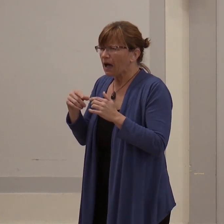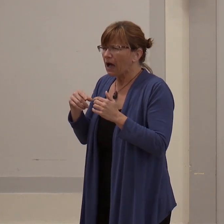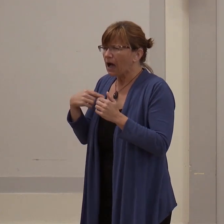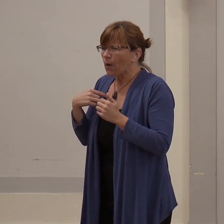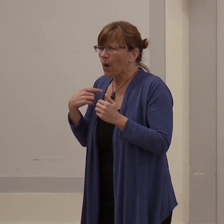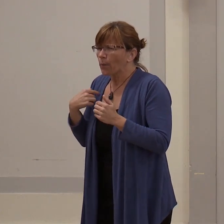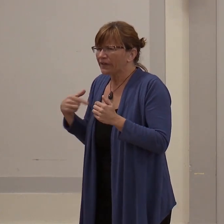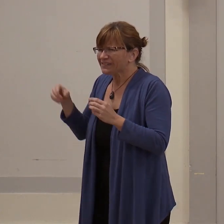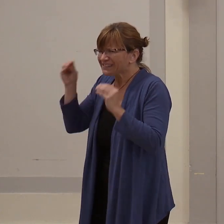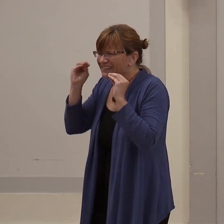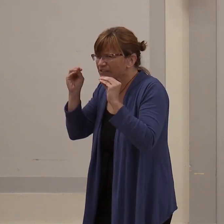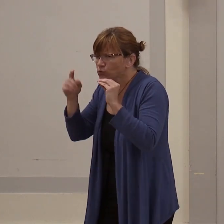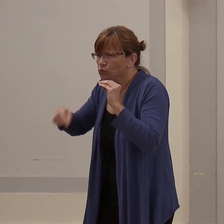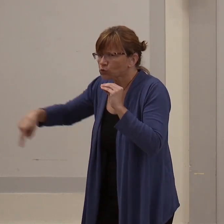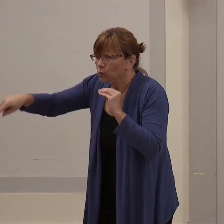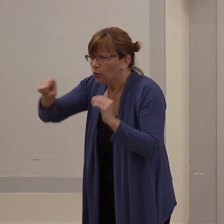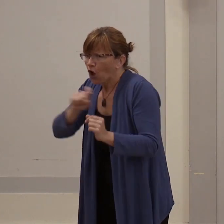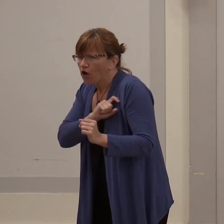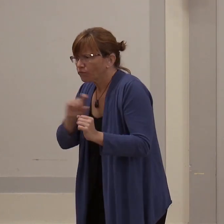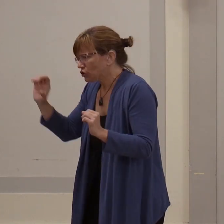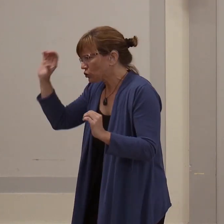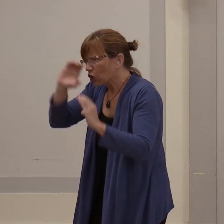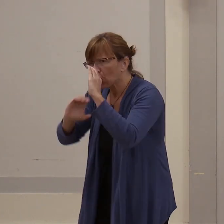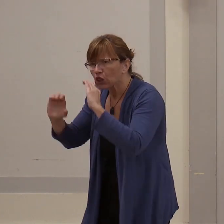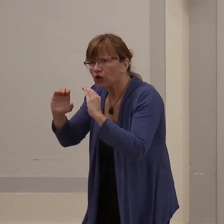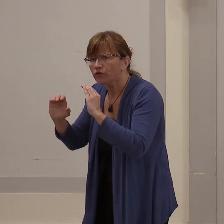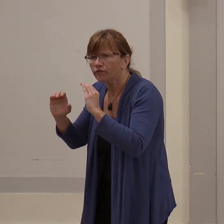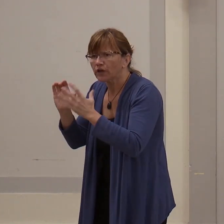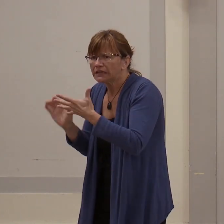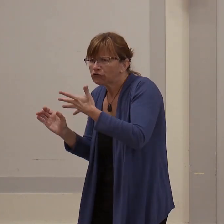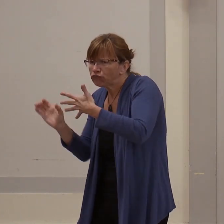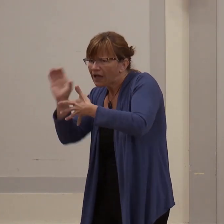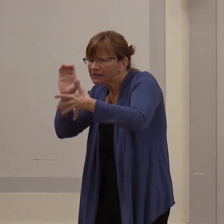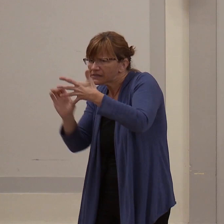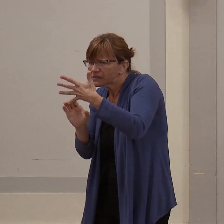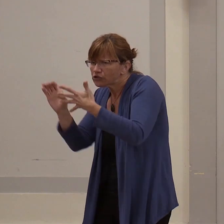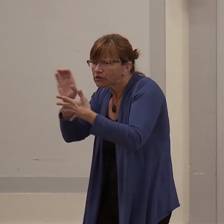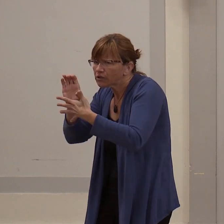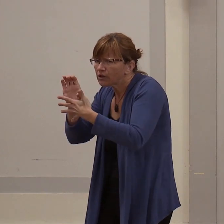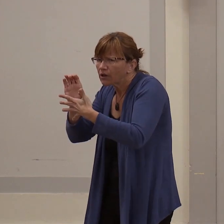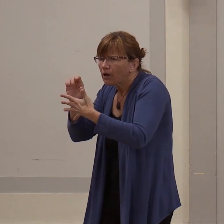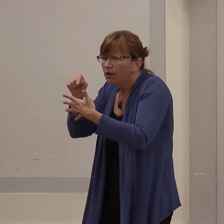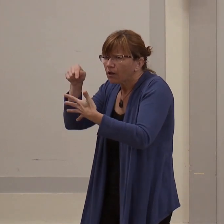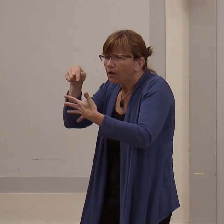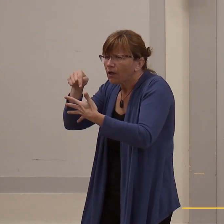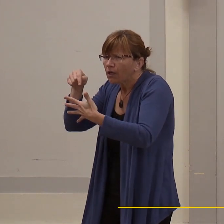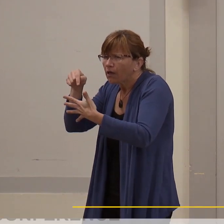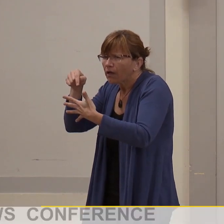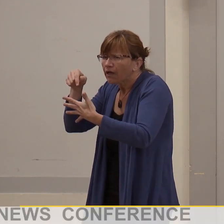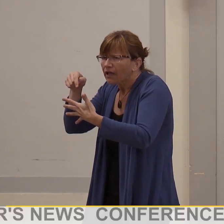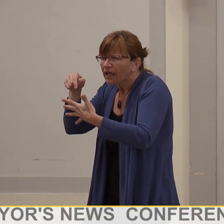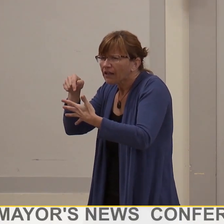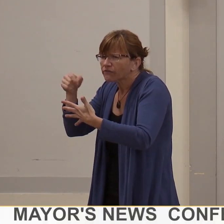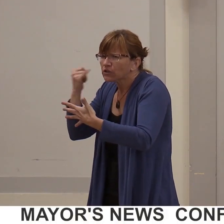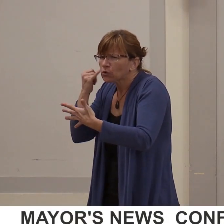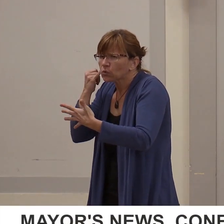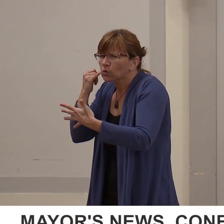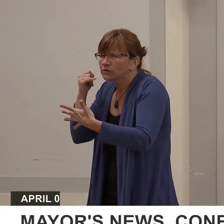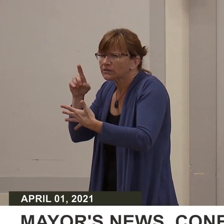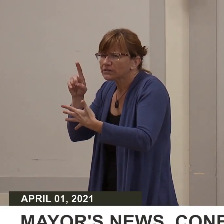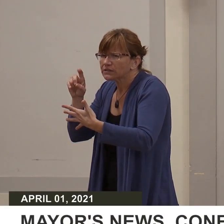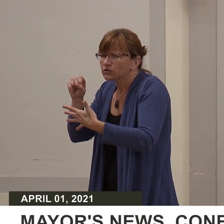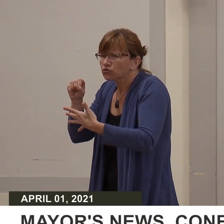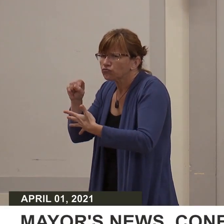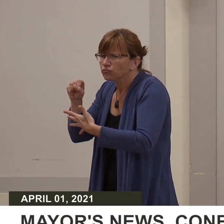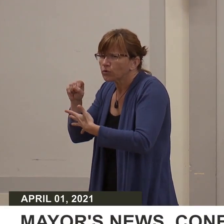for in the criteria which would allow a case to be a distribution case, which we are pursuing